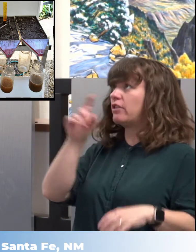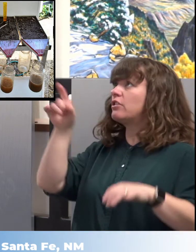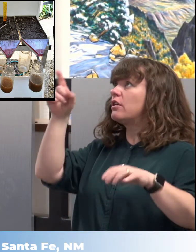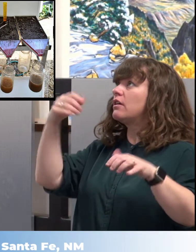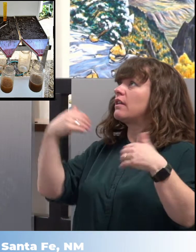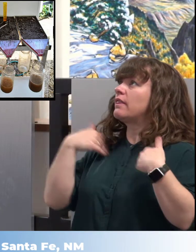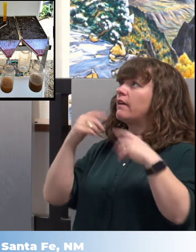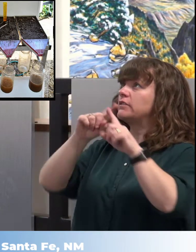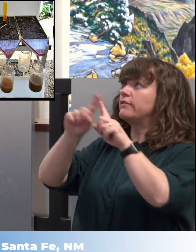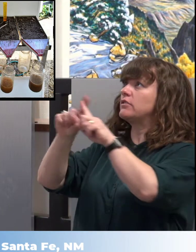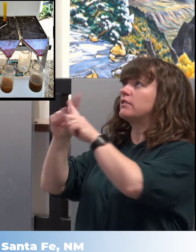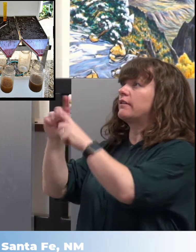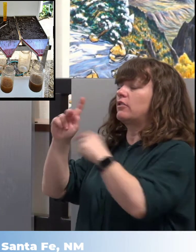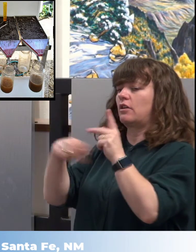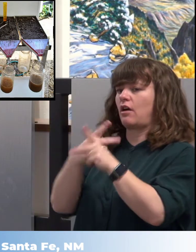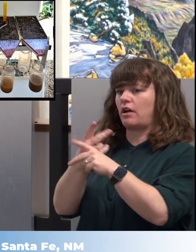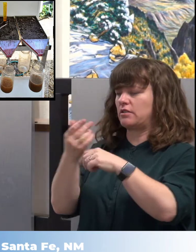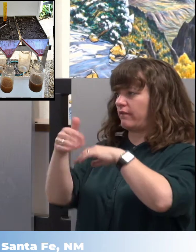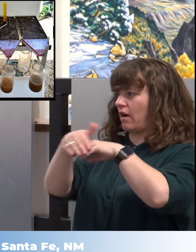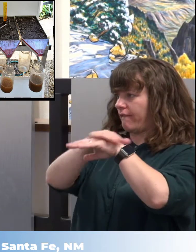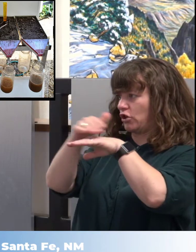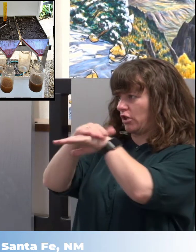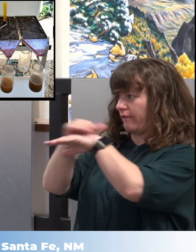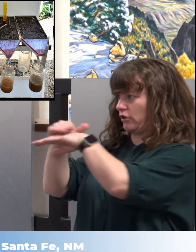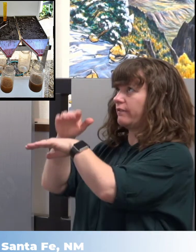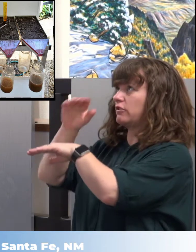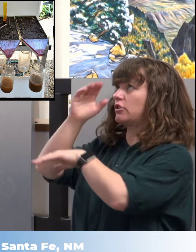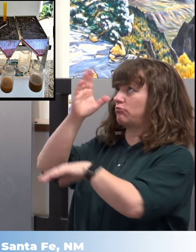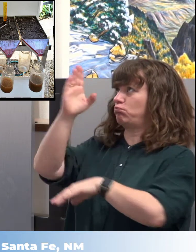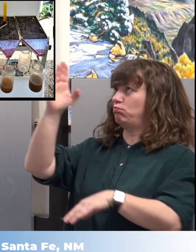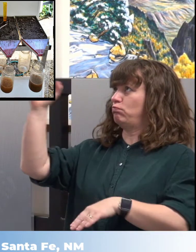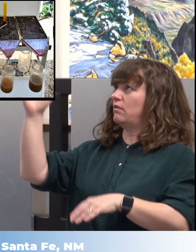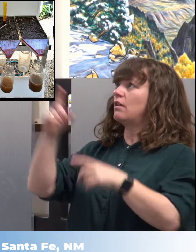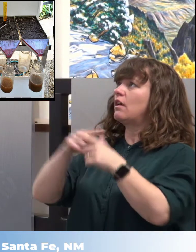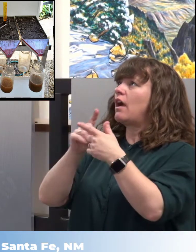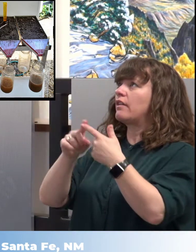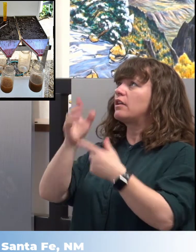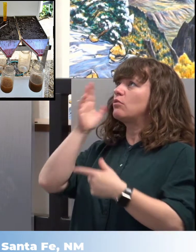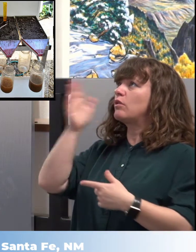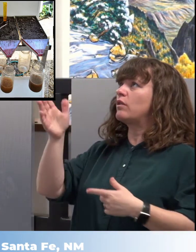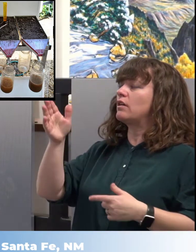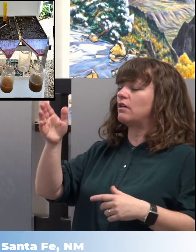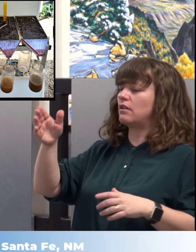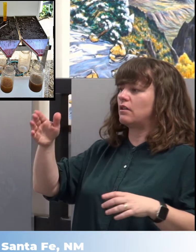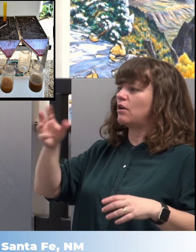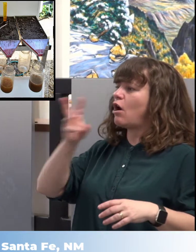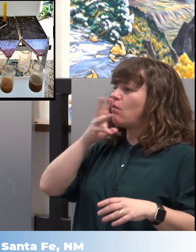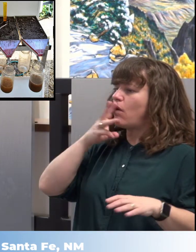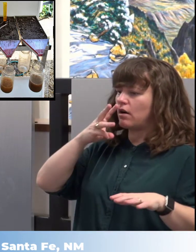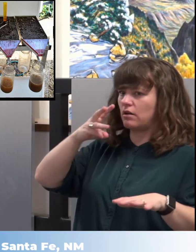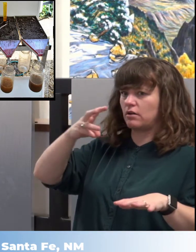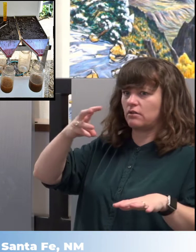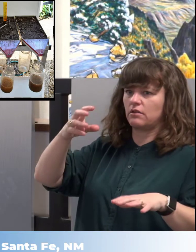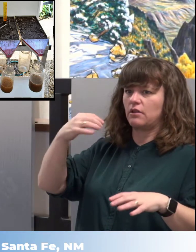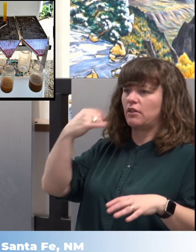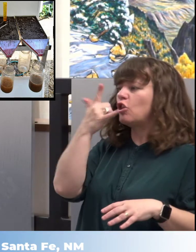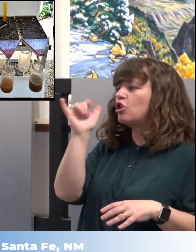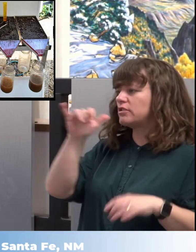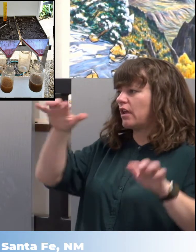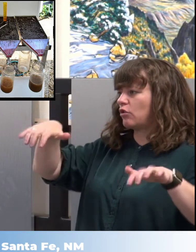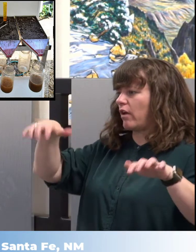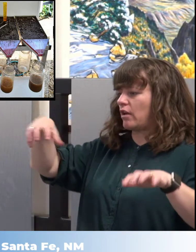kinds of amounts of ground cover and different soil structure. We're just going to apply something that's going to stimulate rainfall. going to